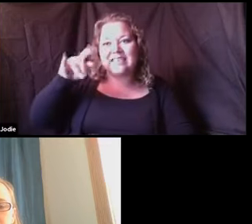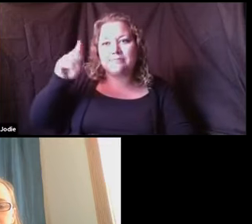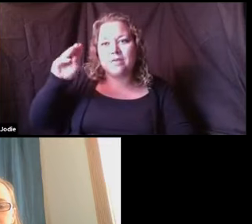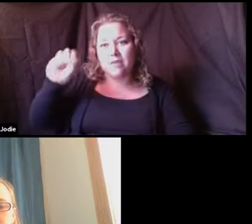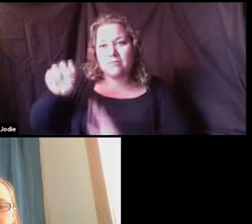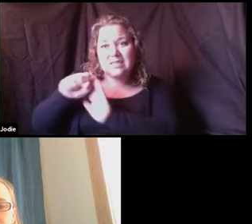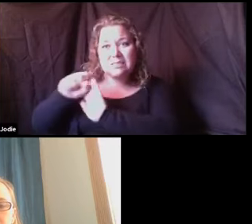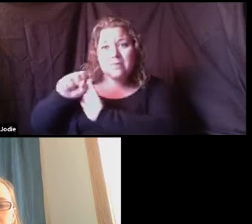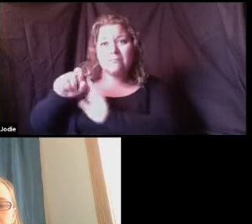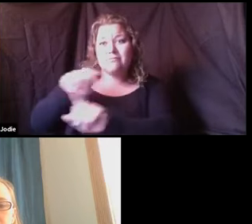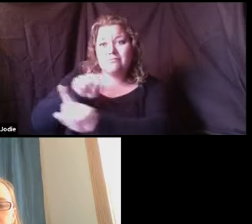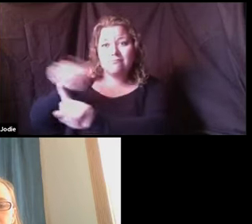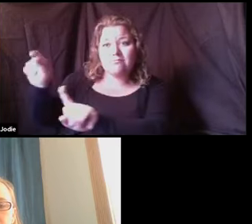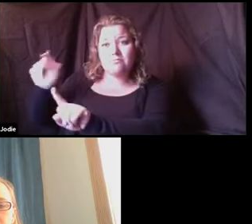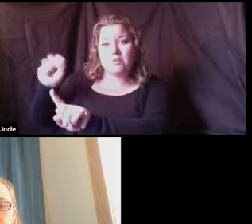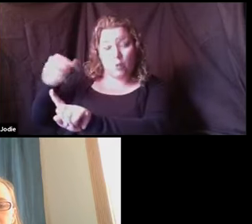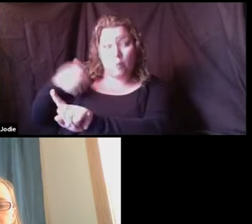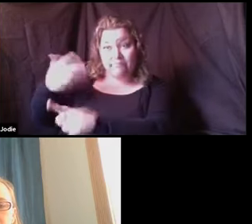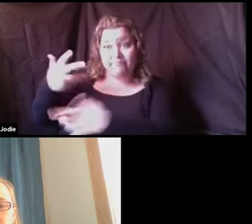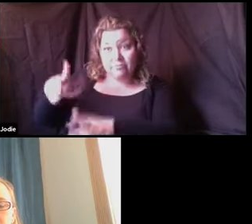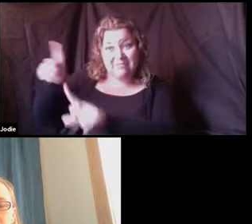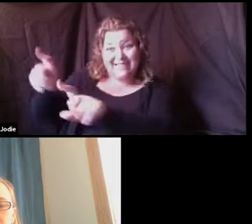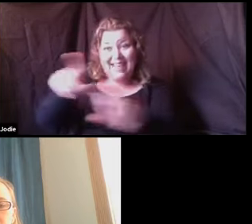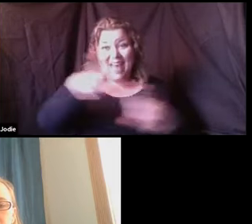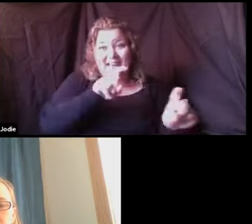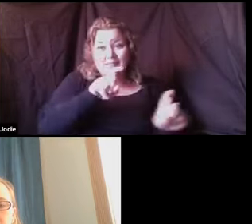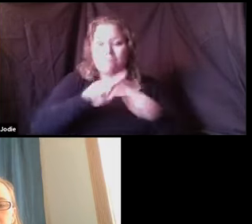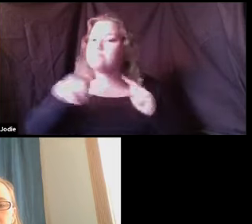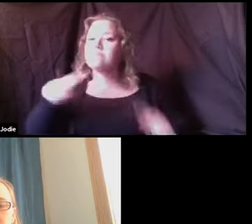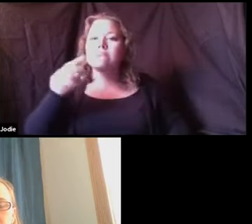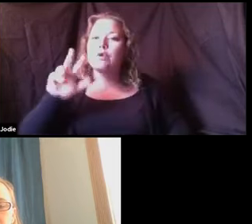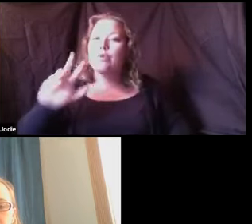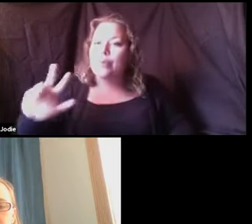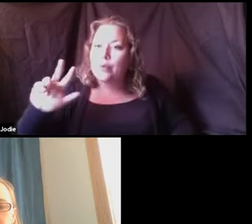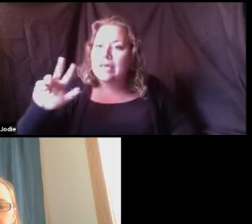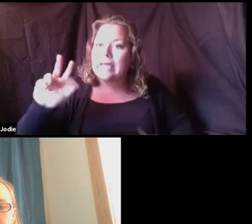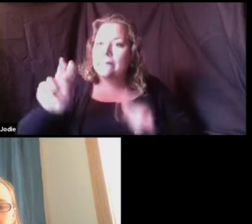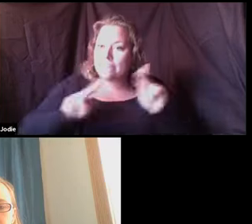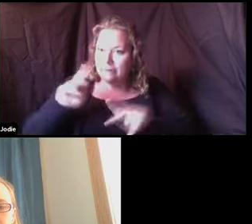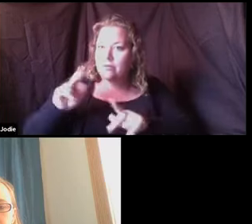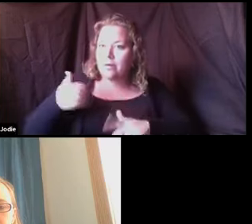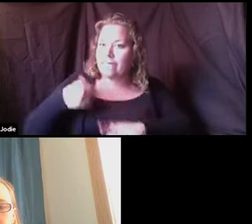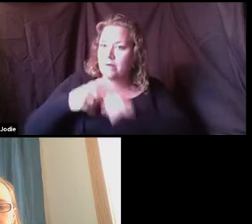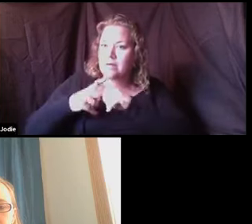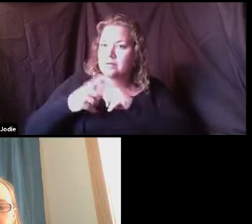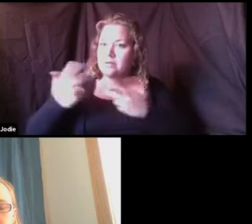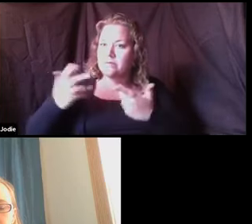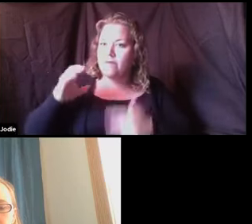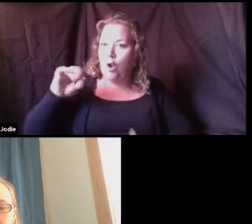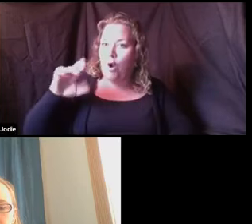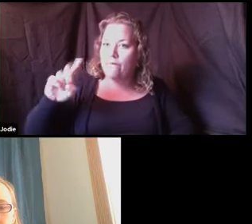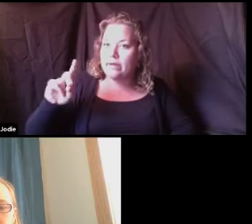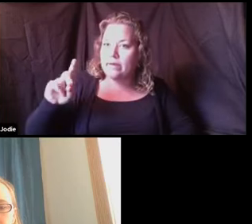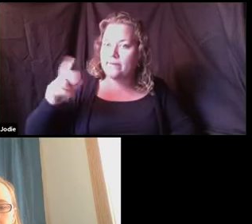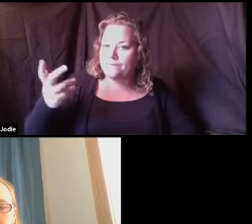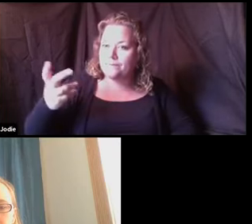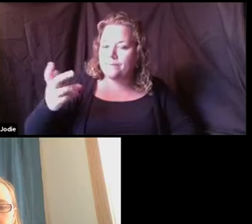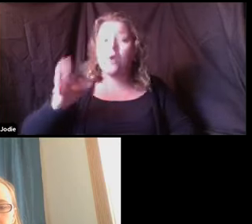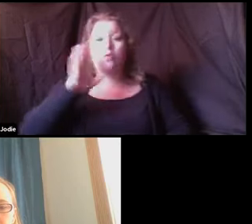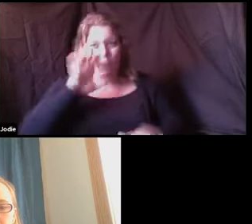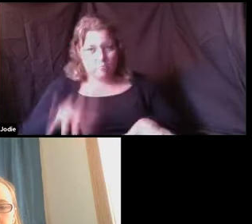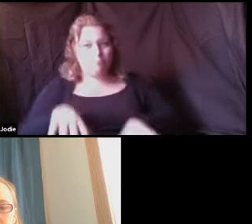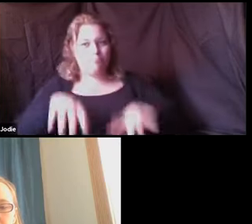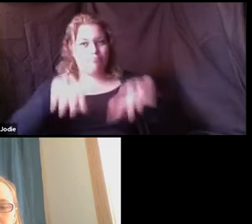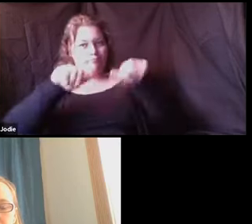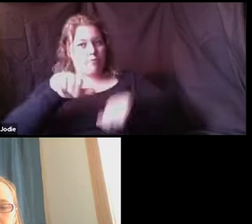did want to note that we are planning an additional testing event. This one will be held in downtown La